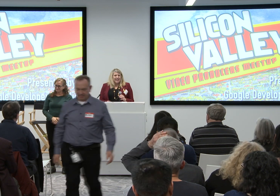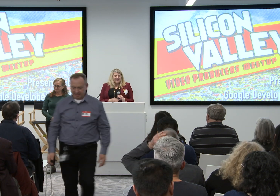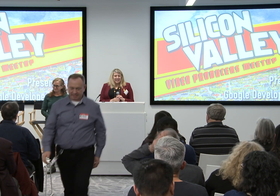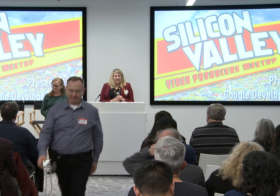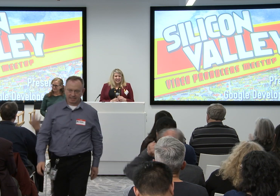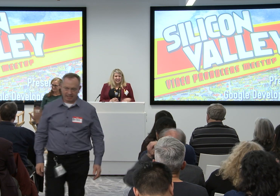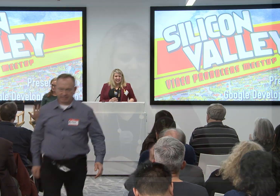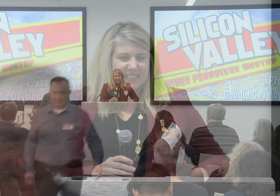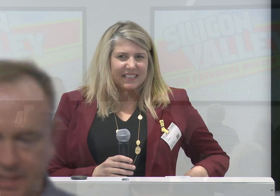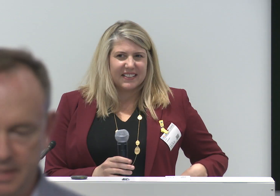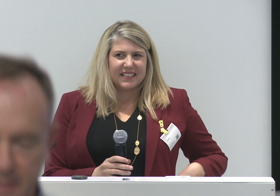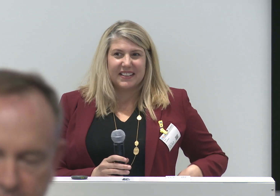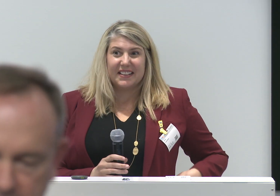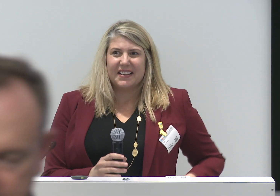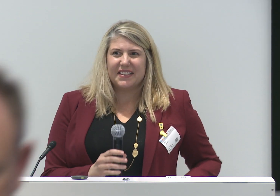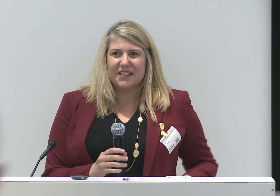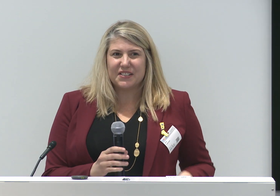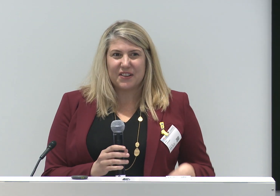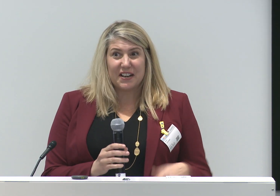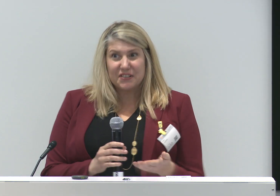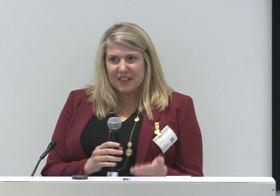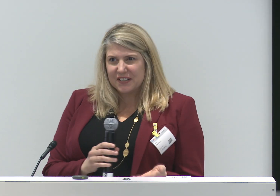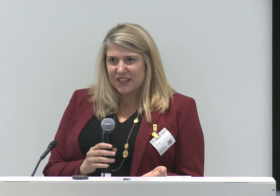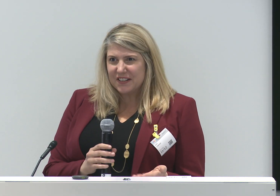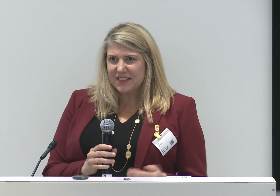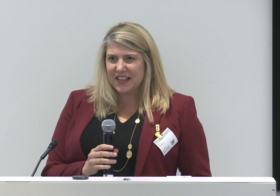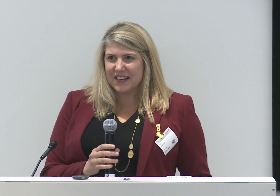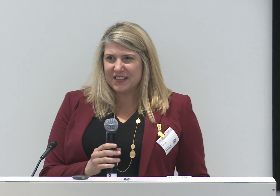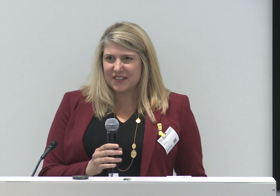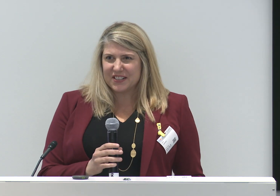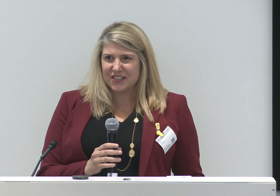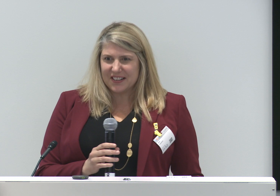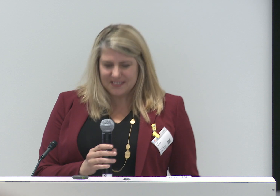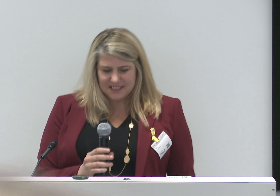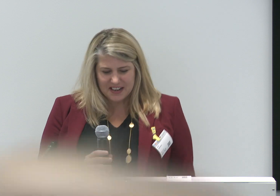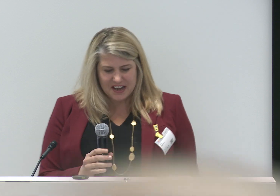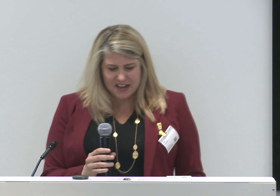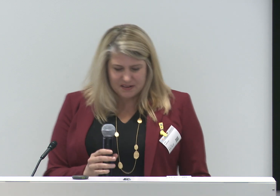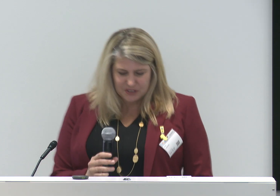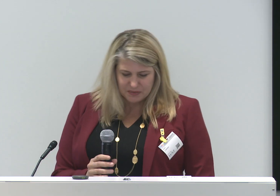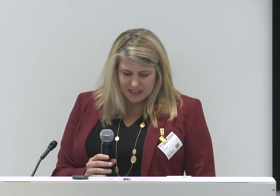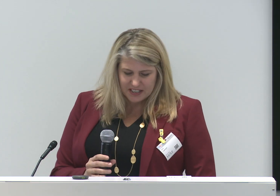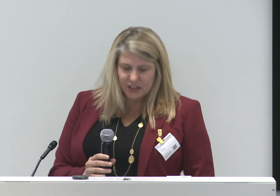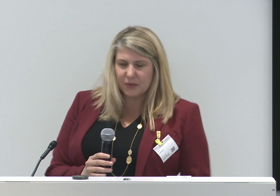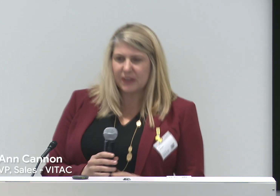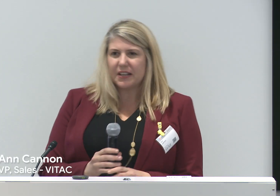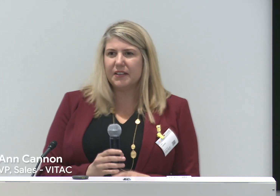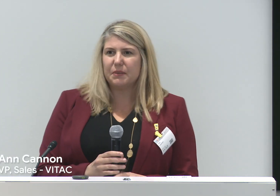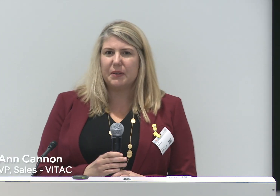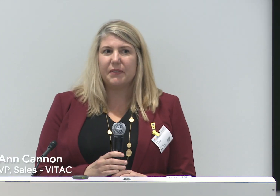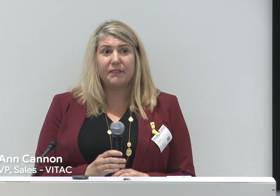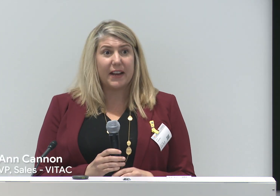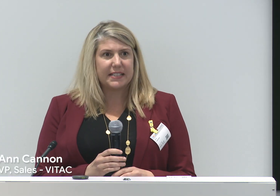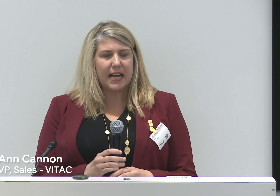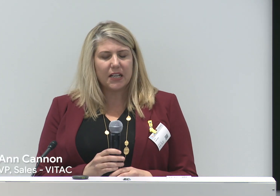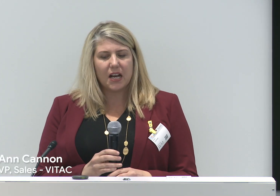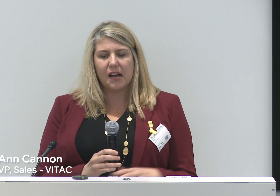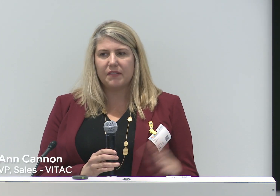Wow. That was a great introduction. Thank you, Christian. Just wanted to tell you quickly a little bit about Vitech.